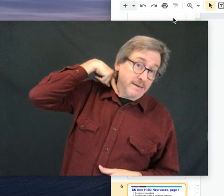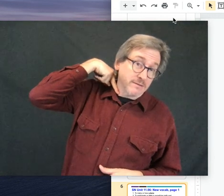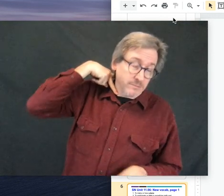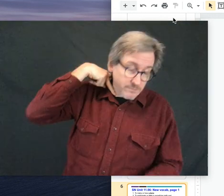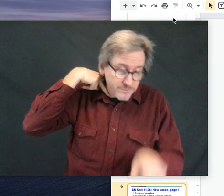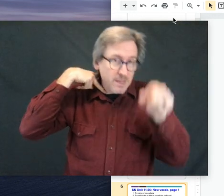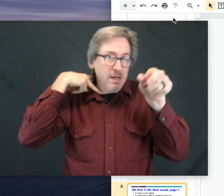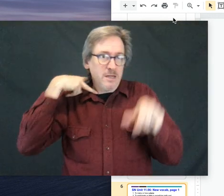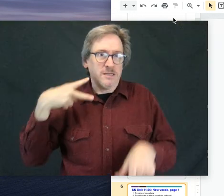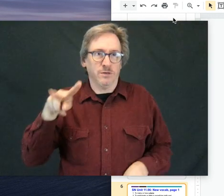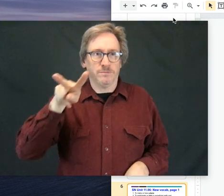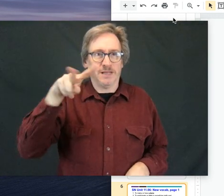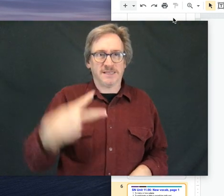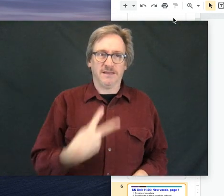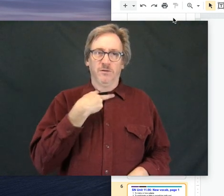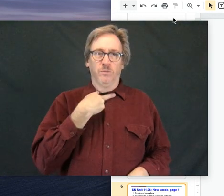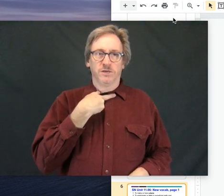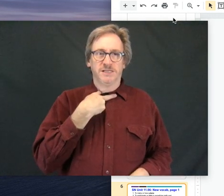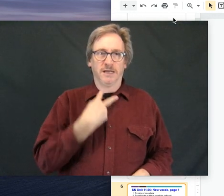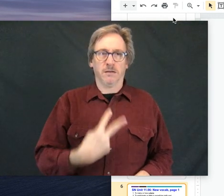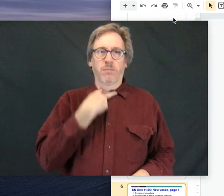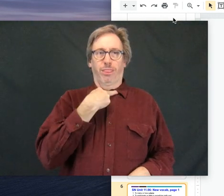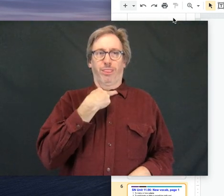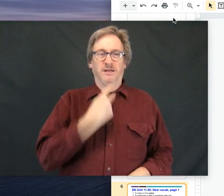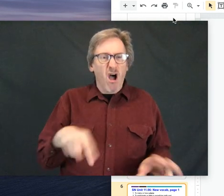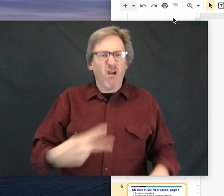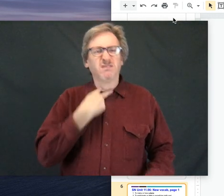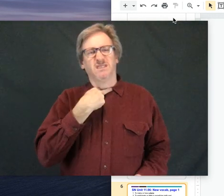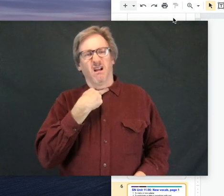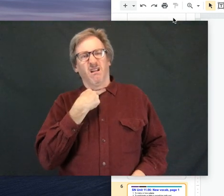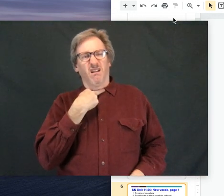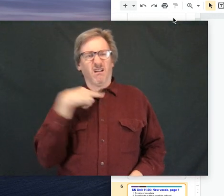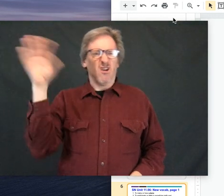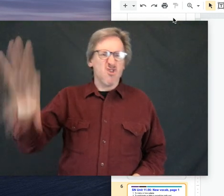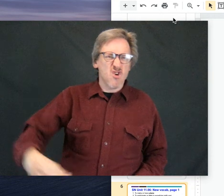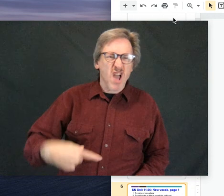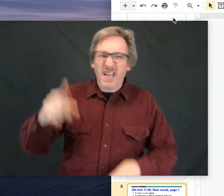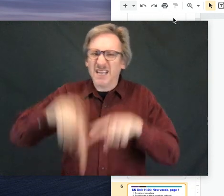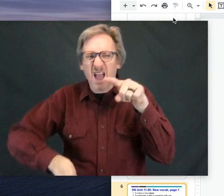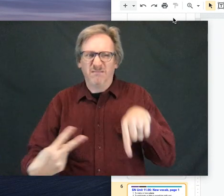it. So that's, I think, where stick. Oh, stuck.